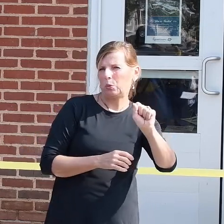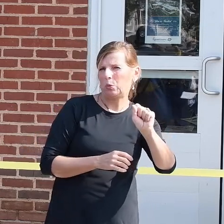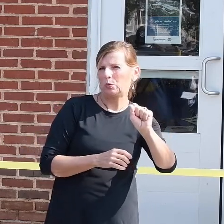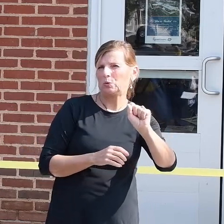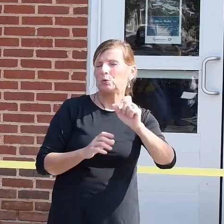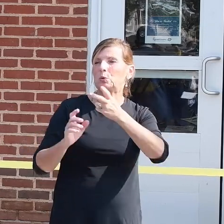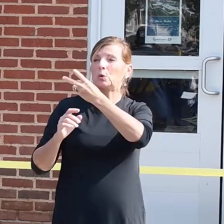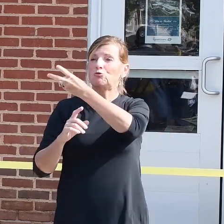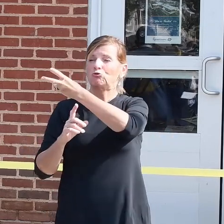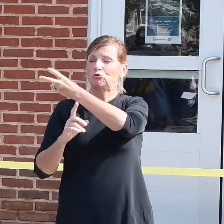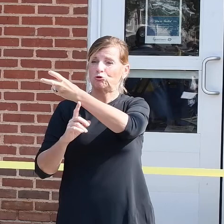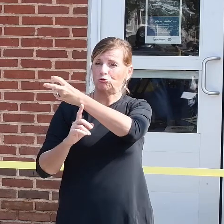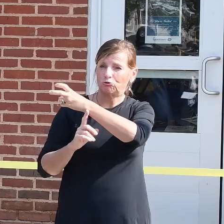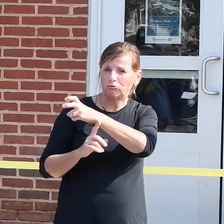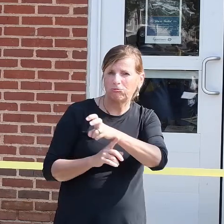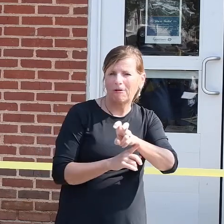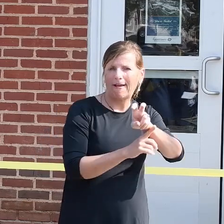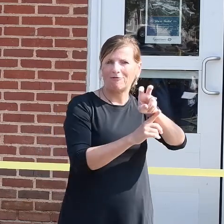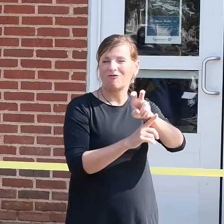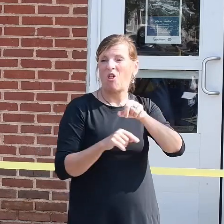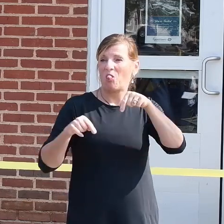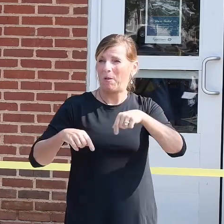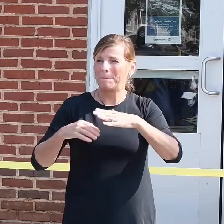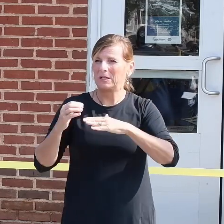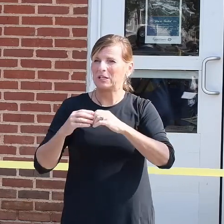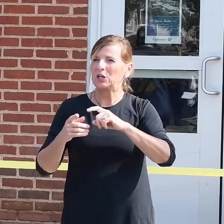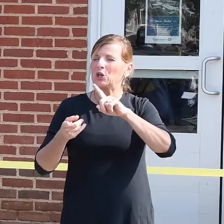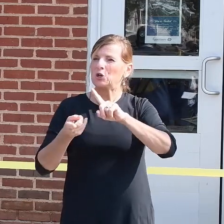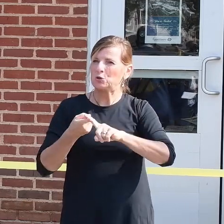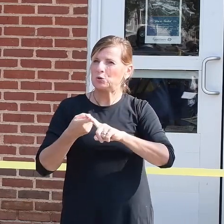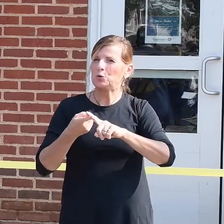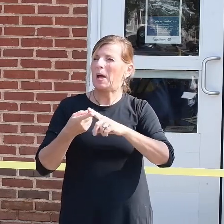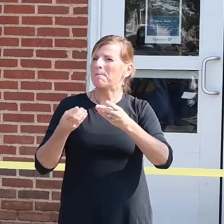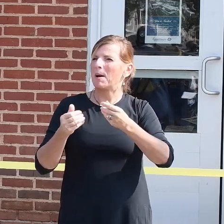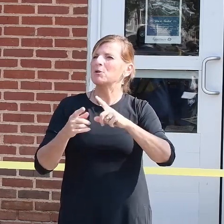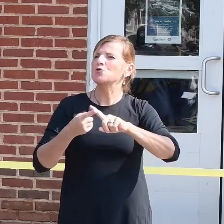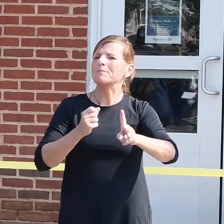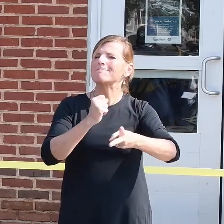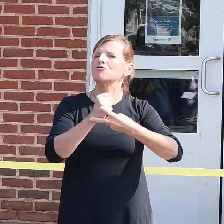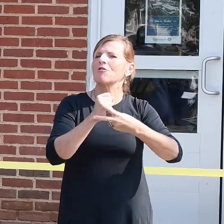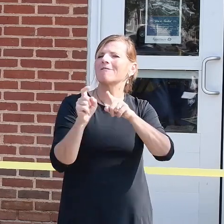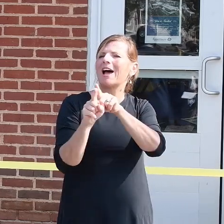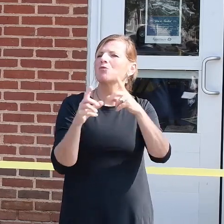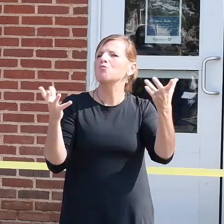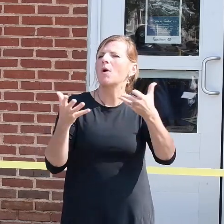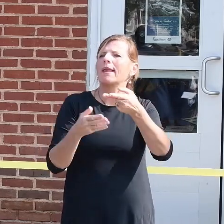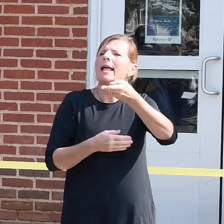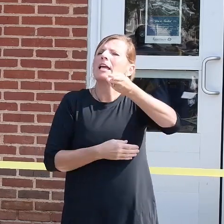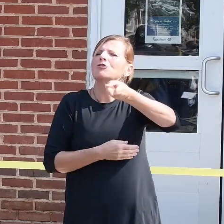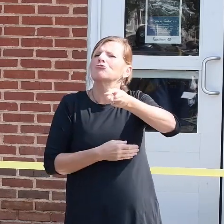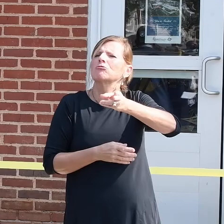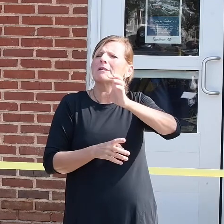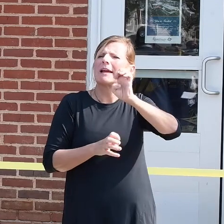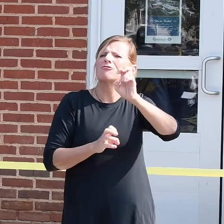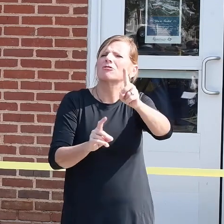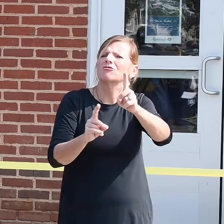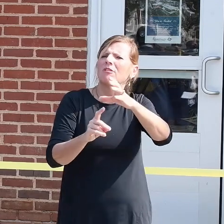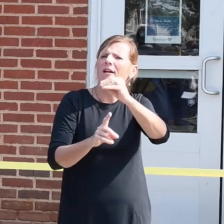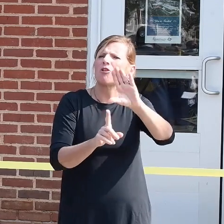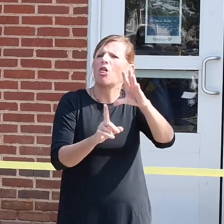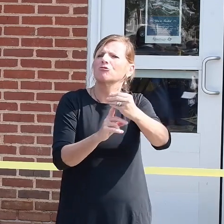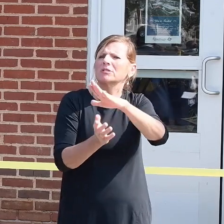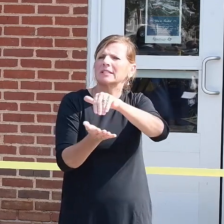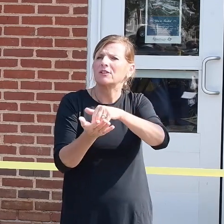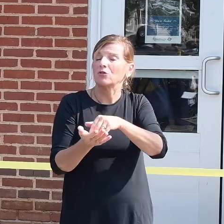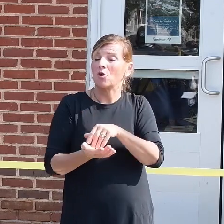School building and surrounding property to Howard County to be preserved as a historic educational and cultural center.